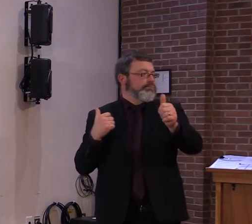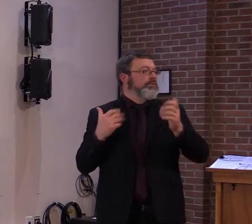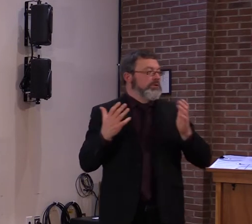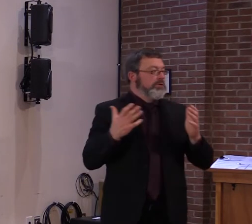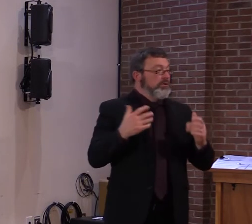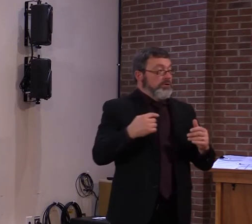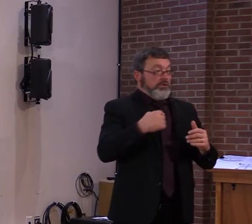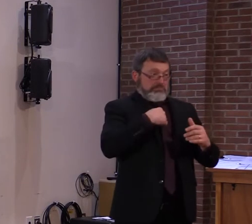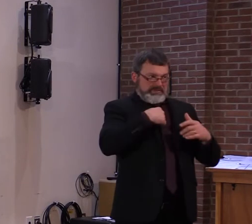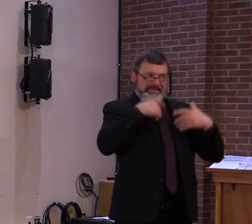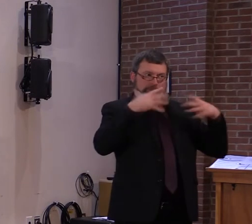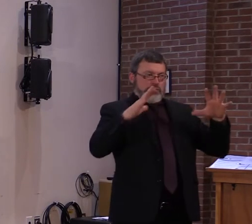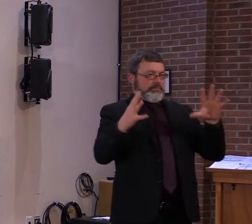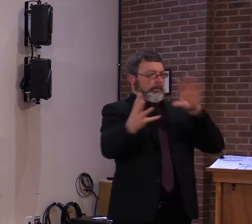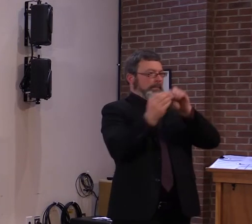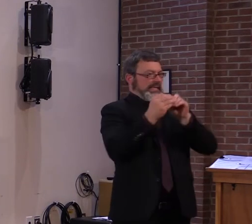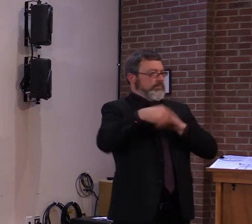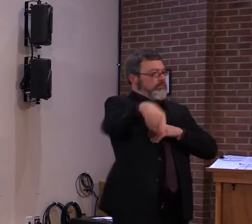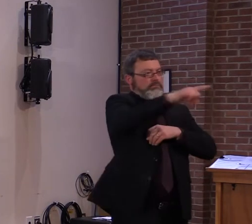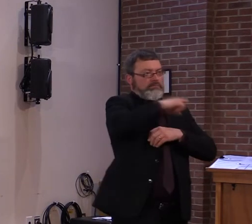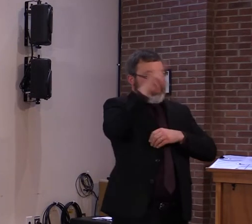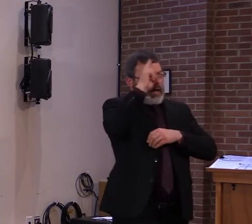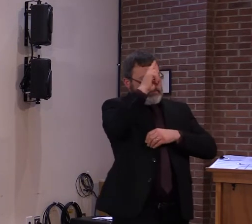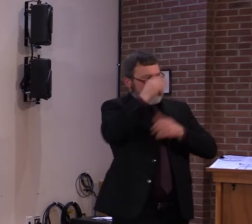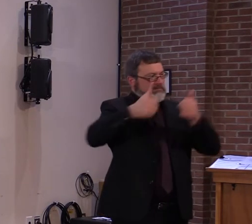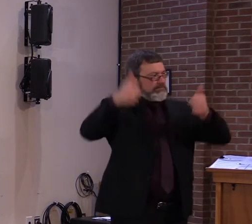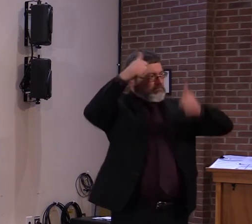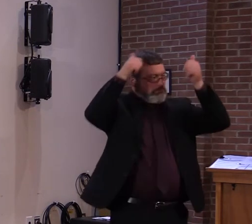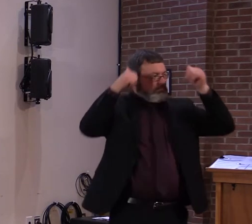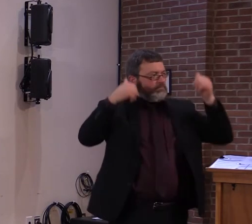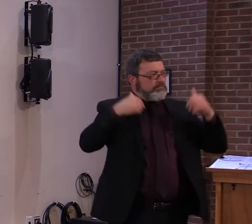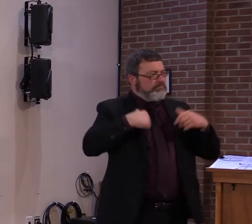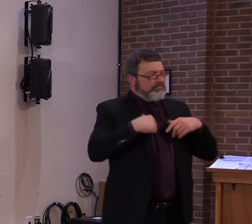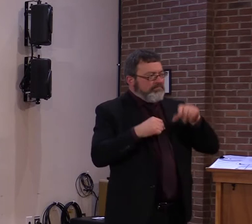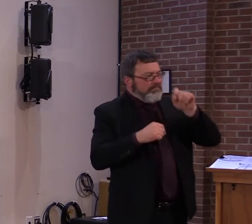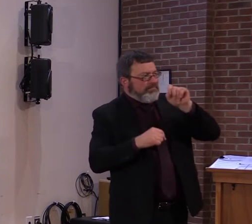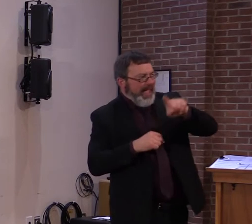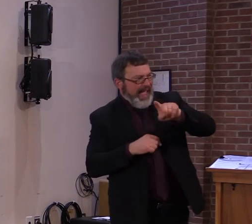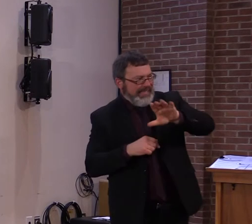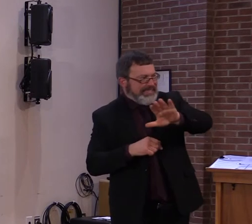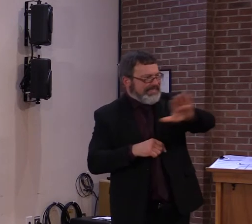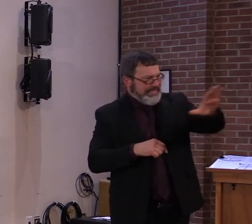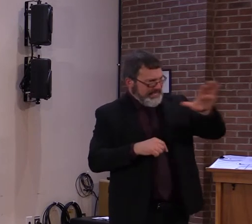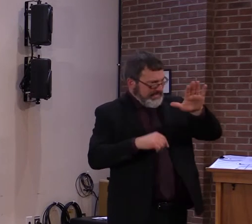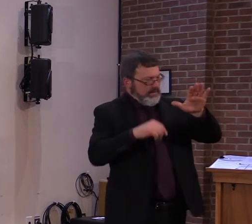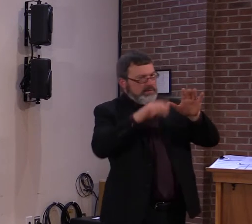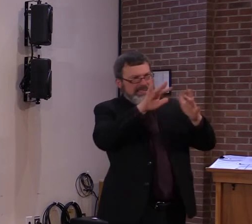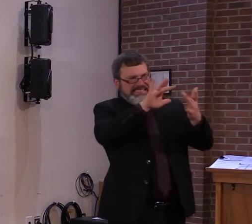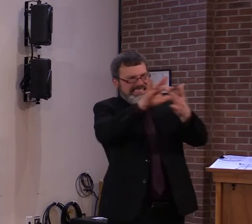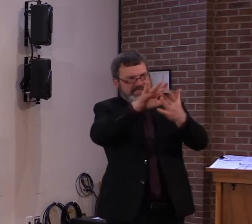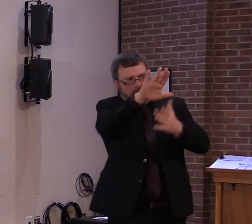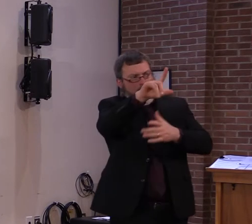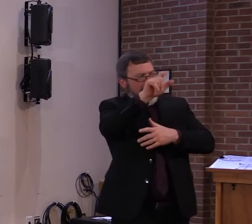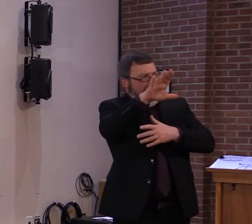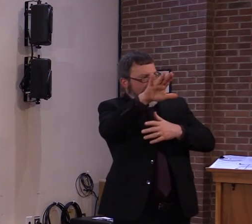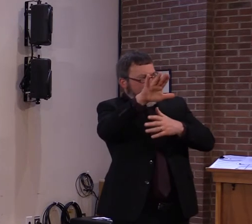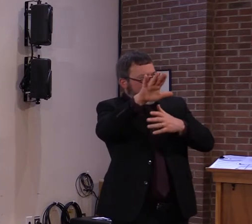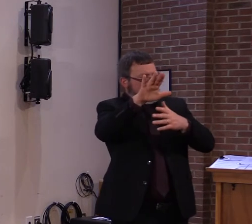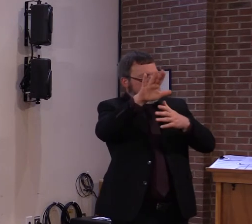asked them to suspend going to certain labs and go to labs that have faster